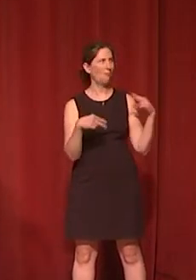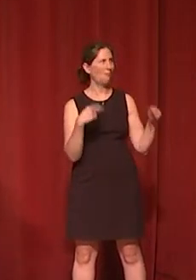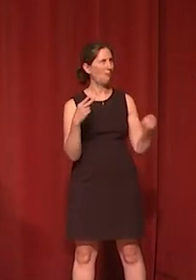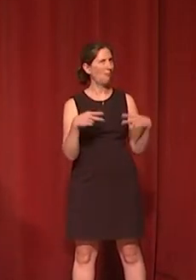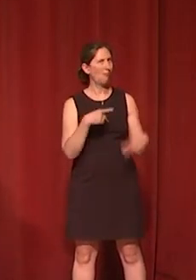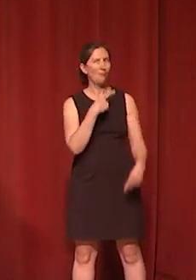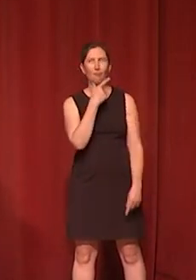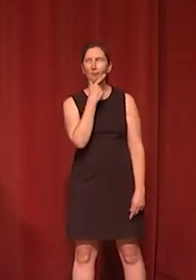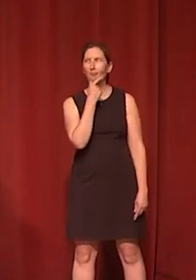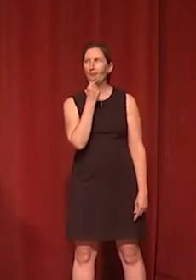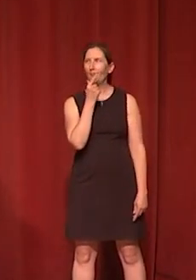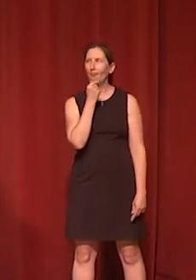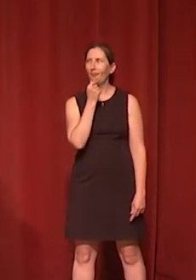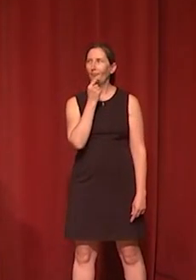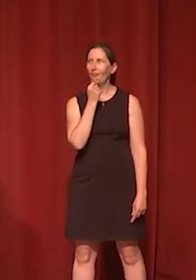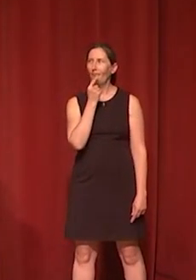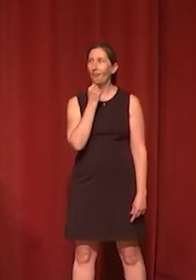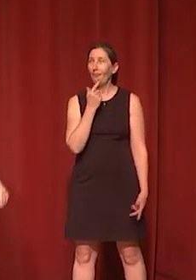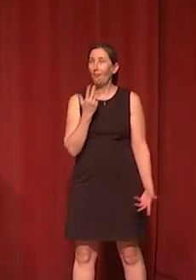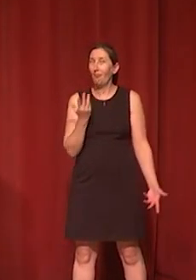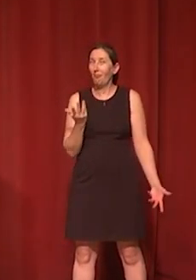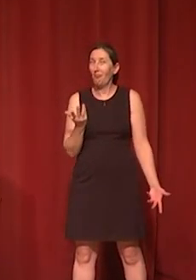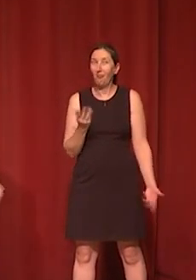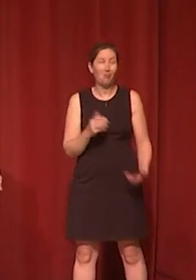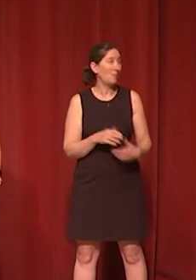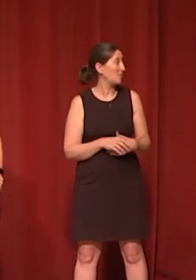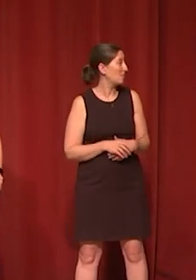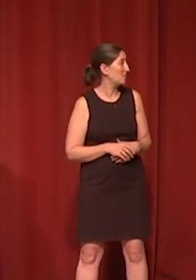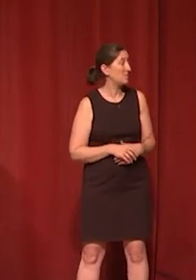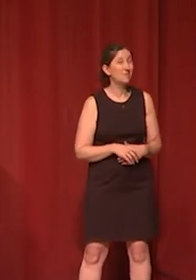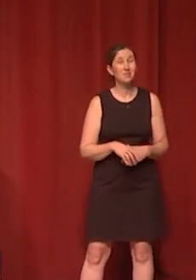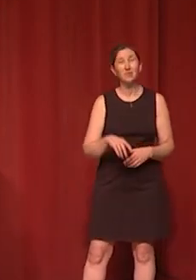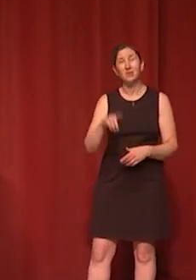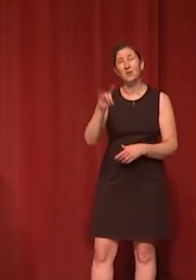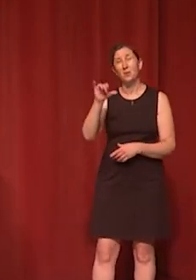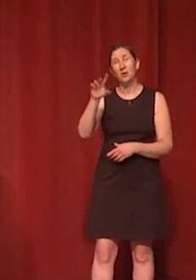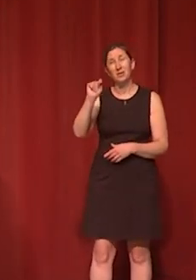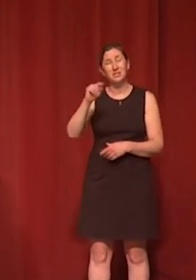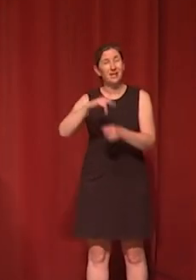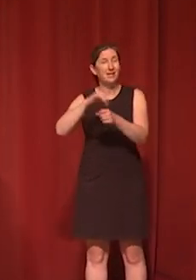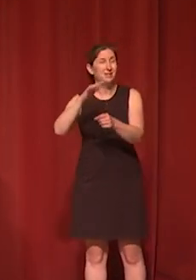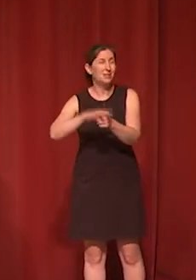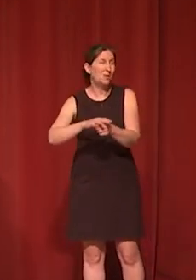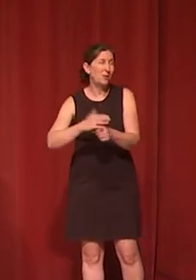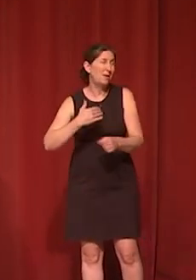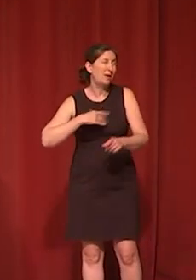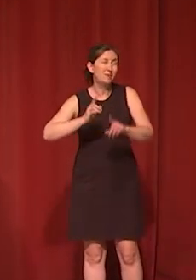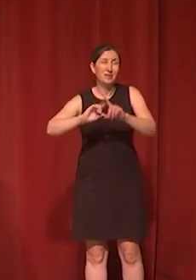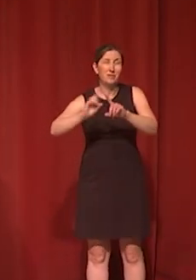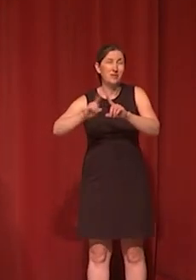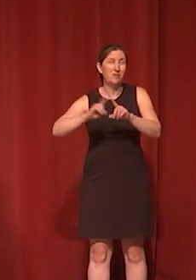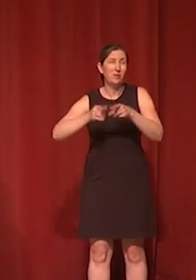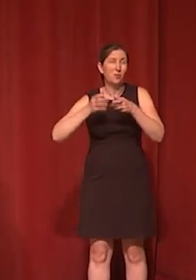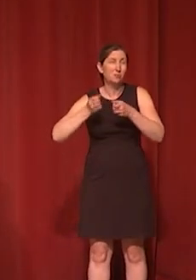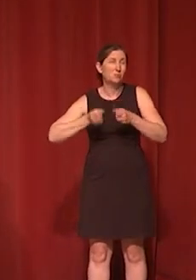The panel is stumped. I don't know. I mean, the diet sodas have different compounds in them, so aspartame,